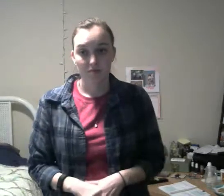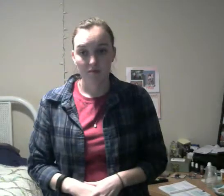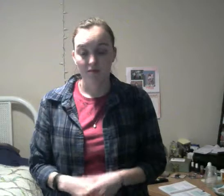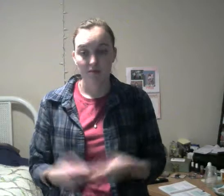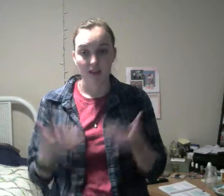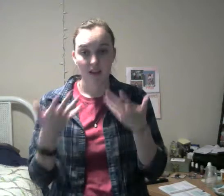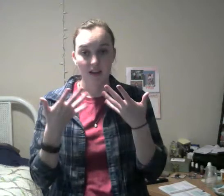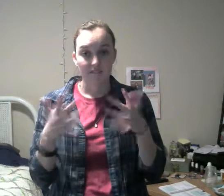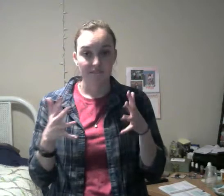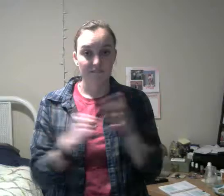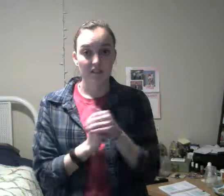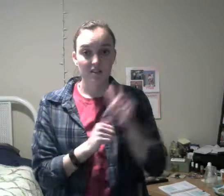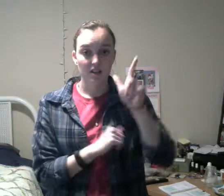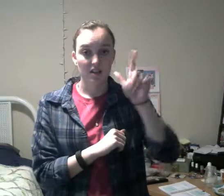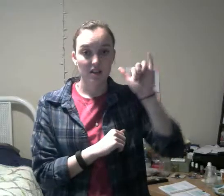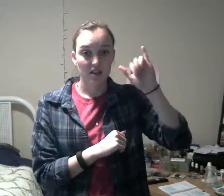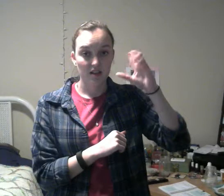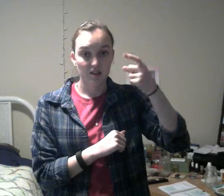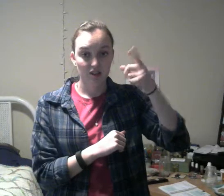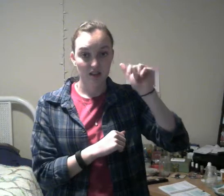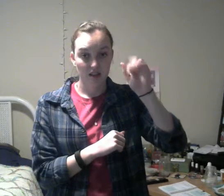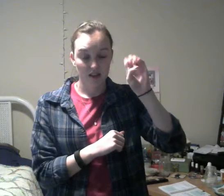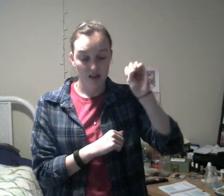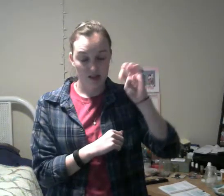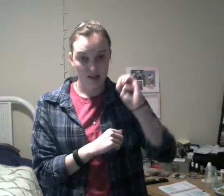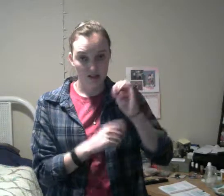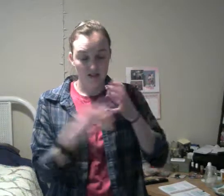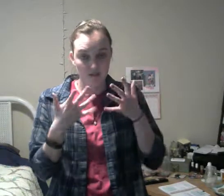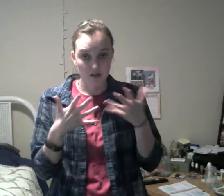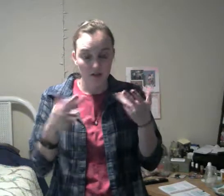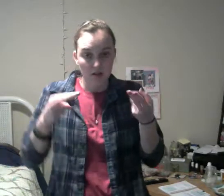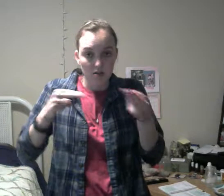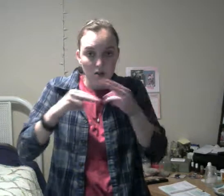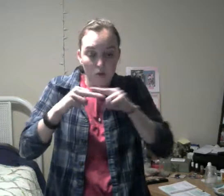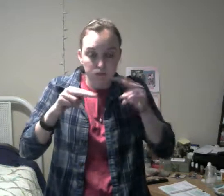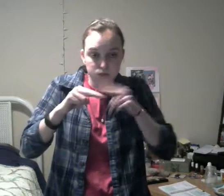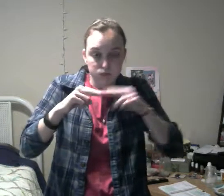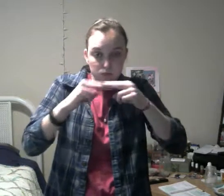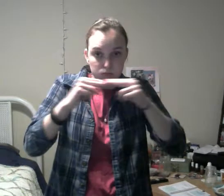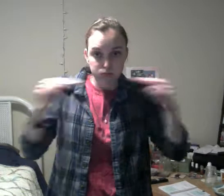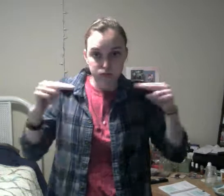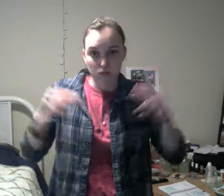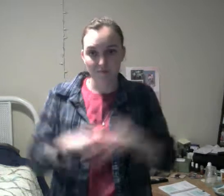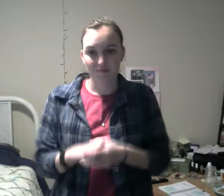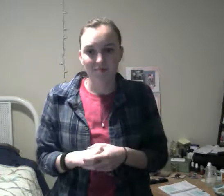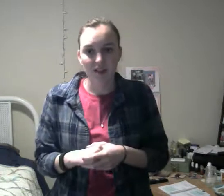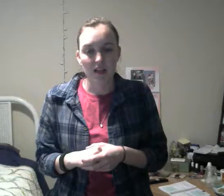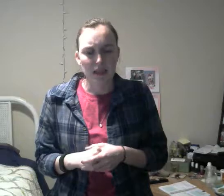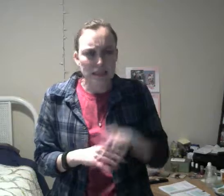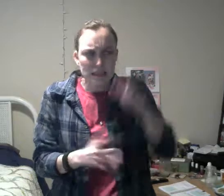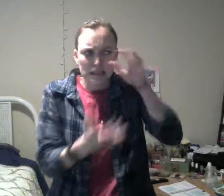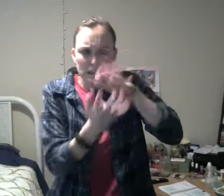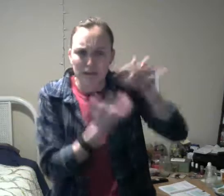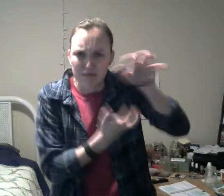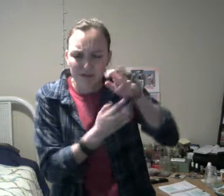smooths that out. So it seems pretty complex, but it's really not that bad. The only thing I forgot is we have to put primer down first, a little bit of RNA,